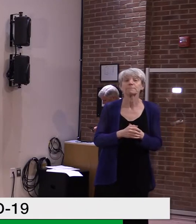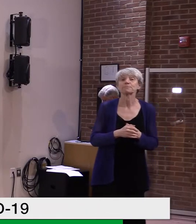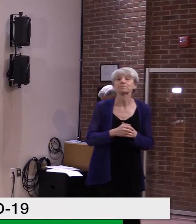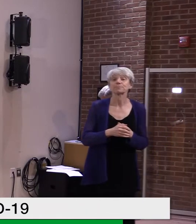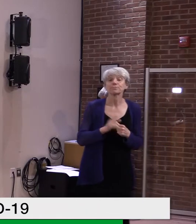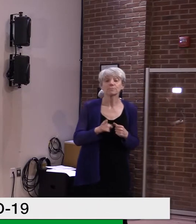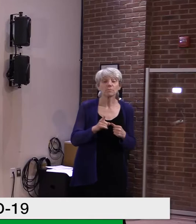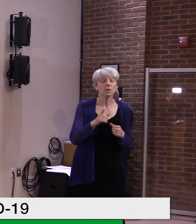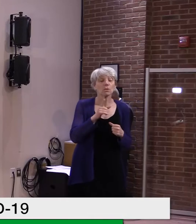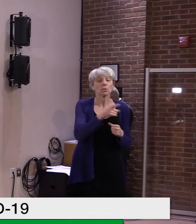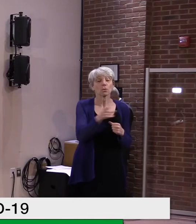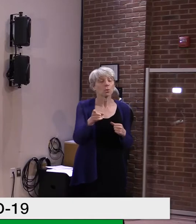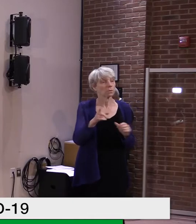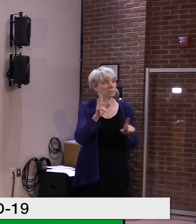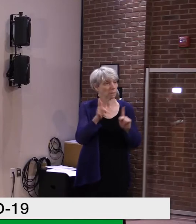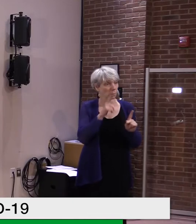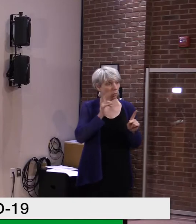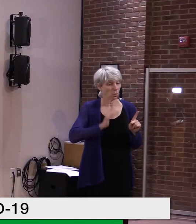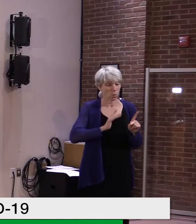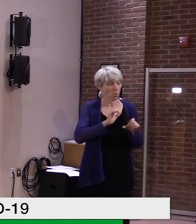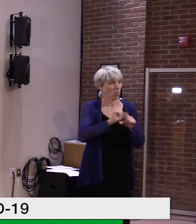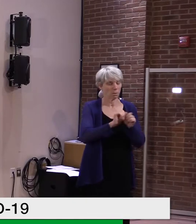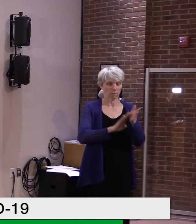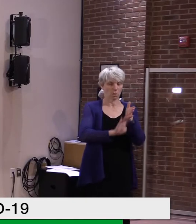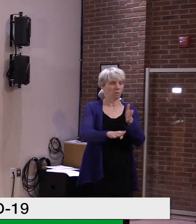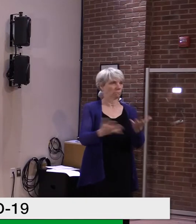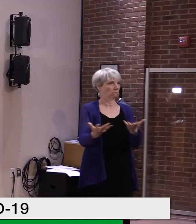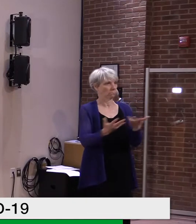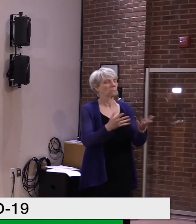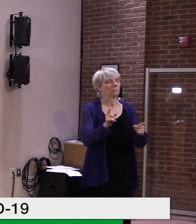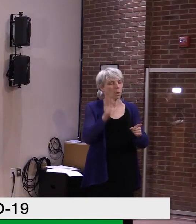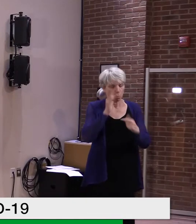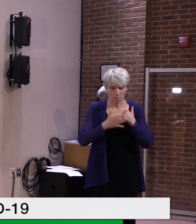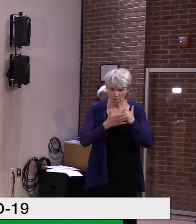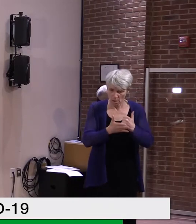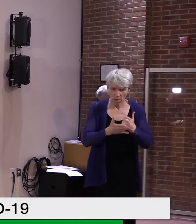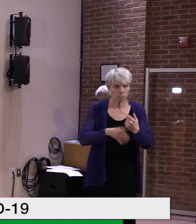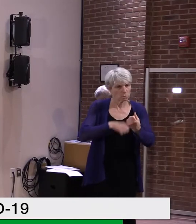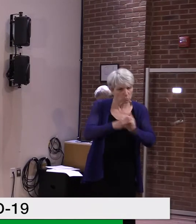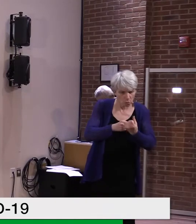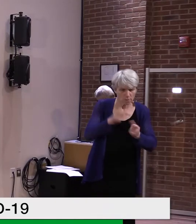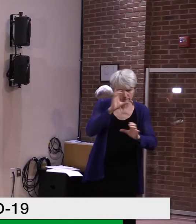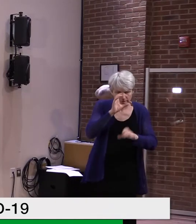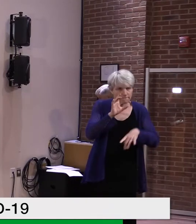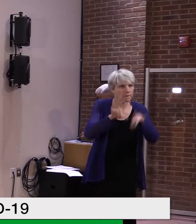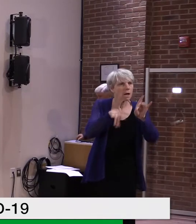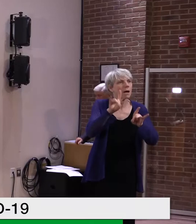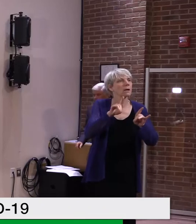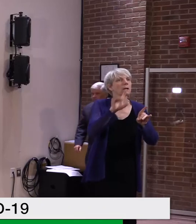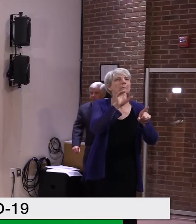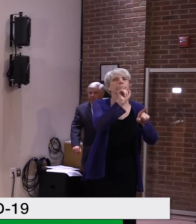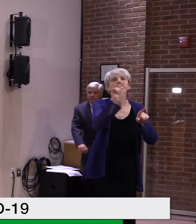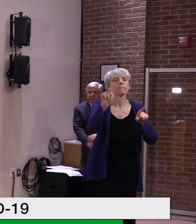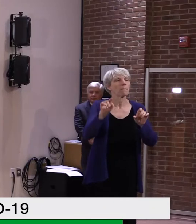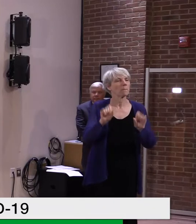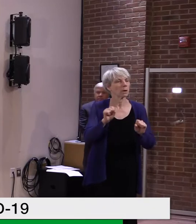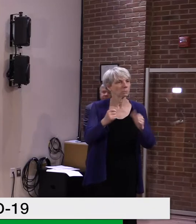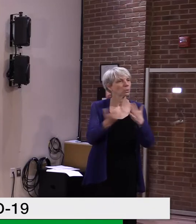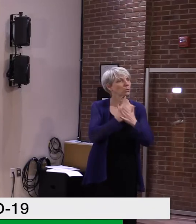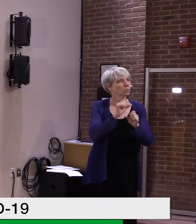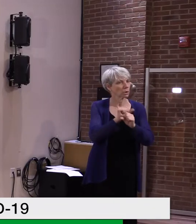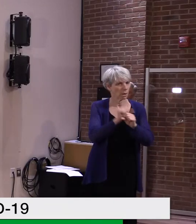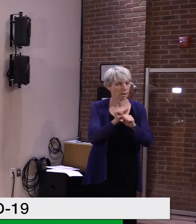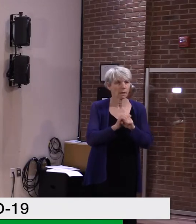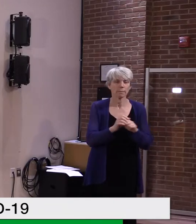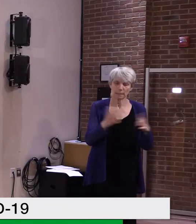the individual employees to make sure that they find a place to go and be able to stay right here in Vermont.